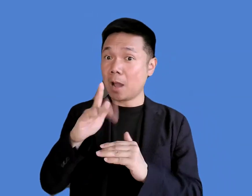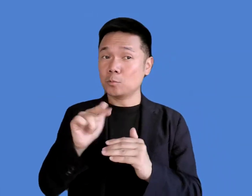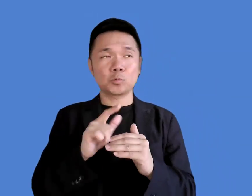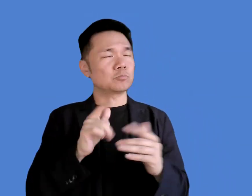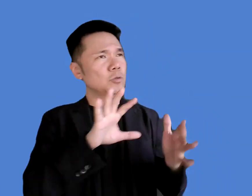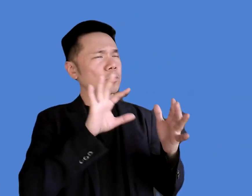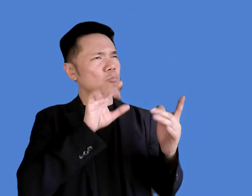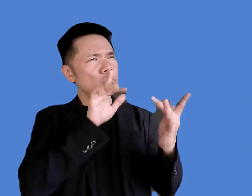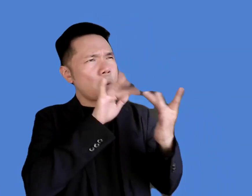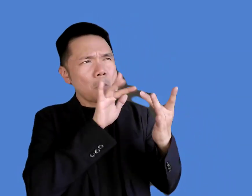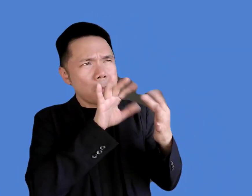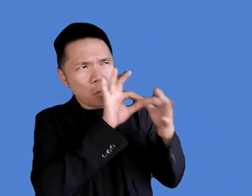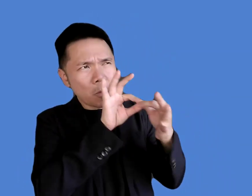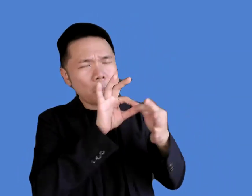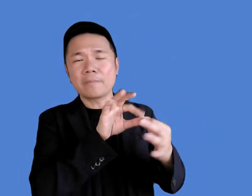So next,